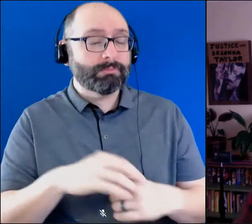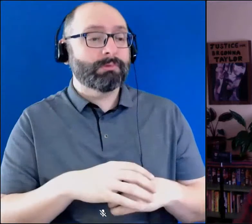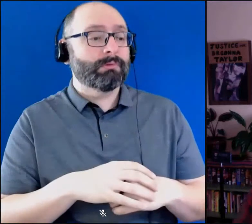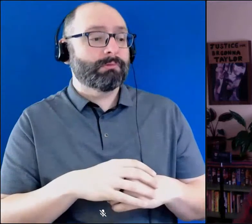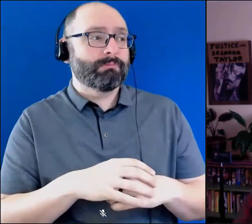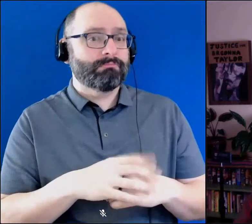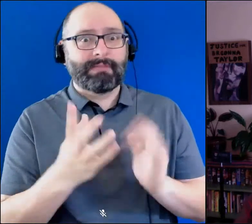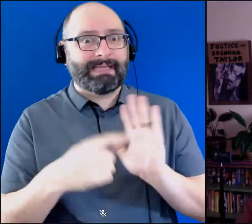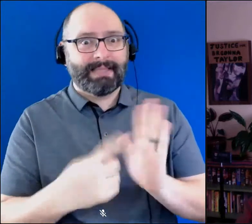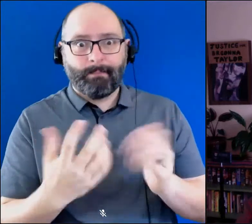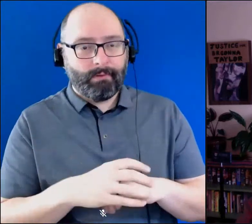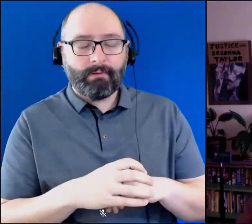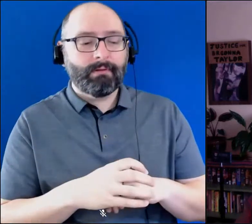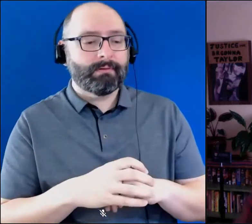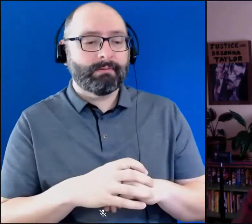for example.